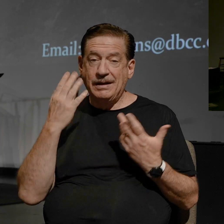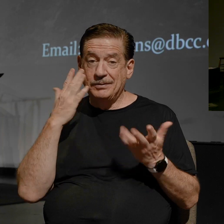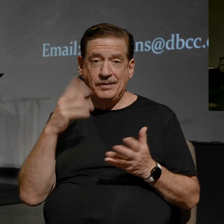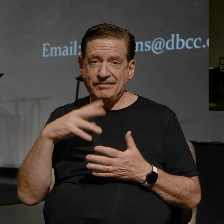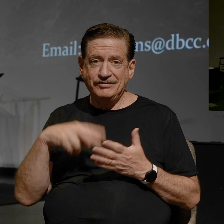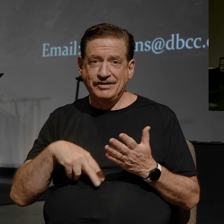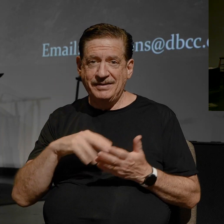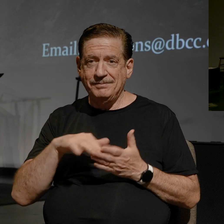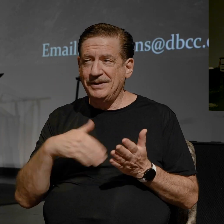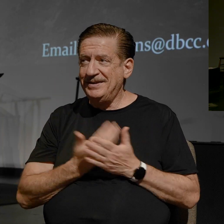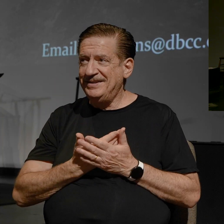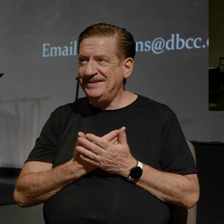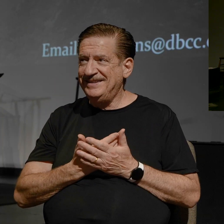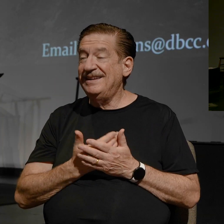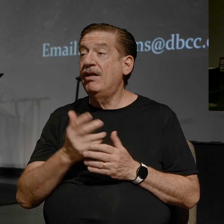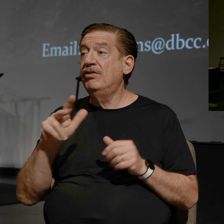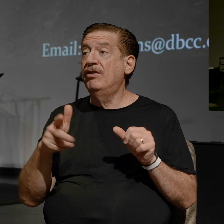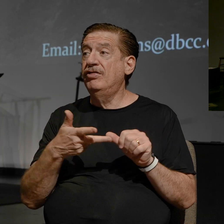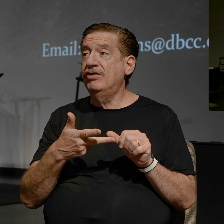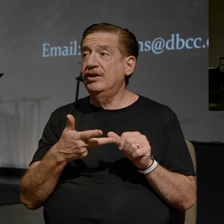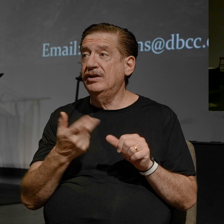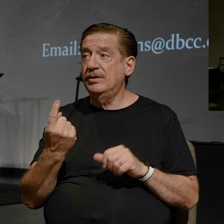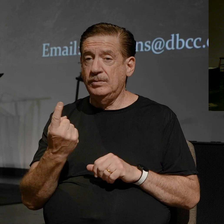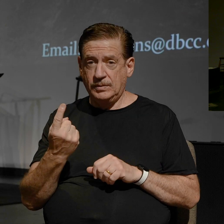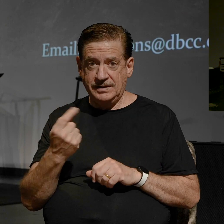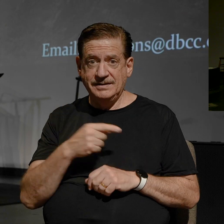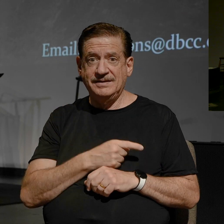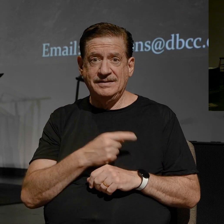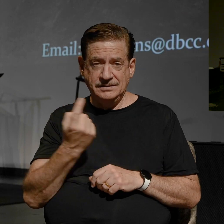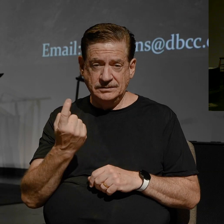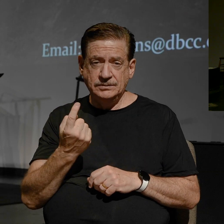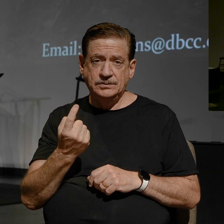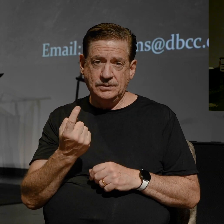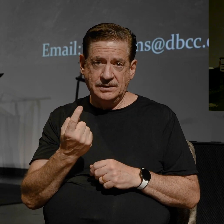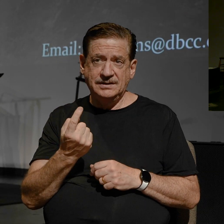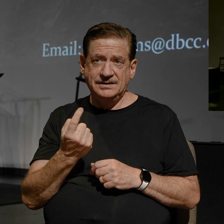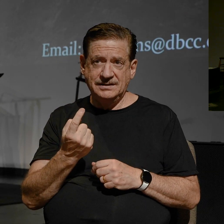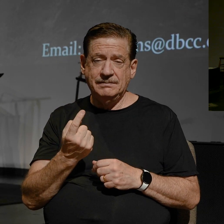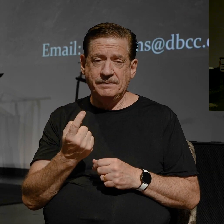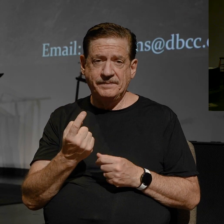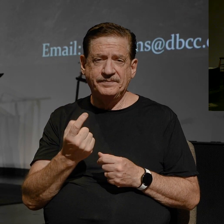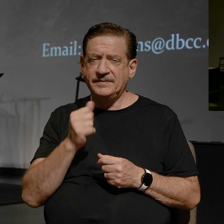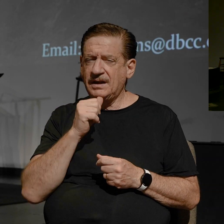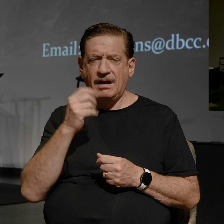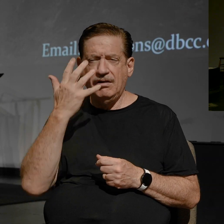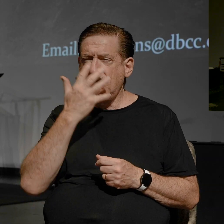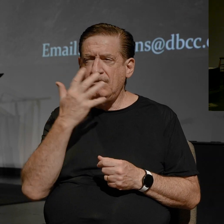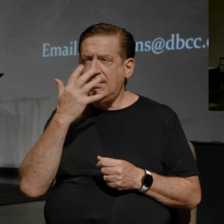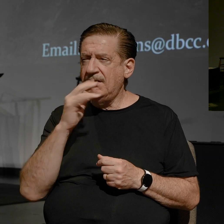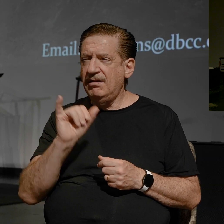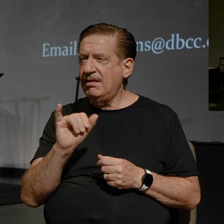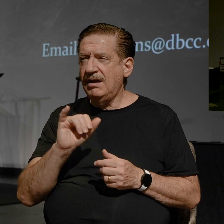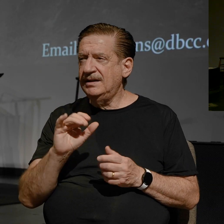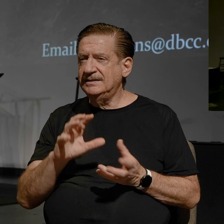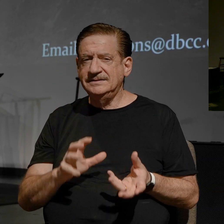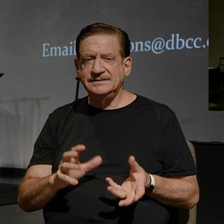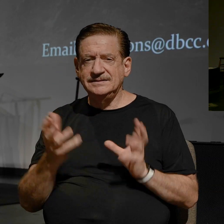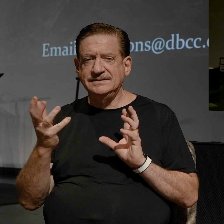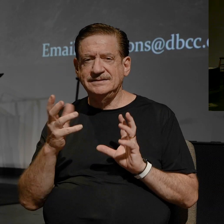all. The third one, and this one is it doesn't look like a dysfunction at